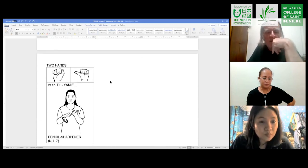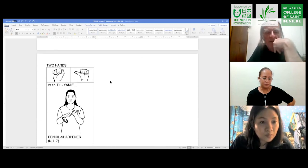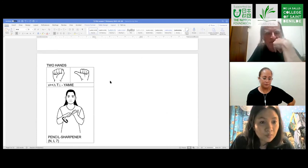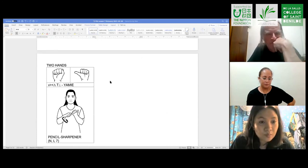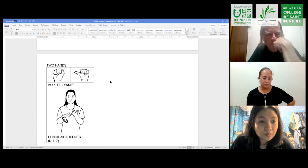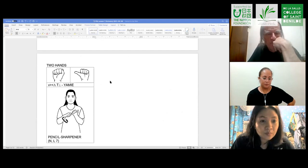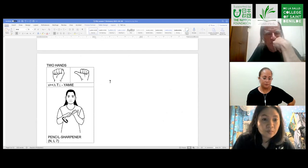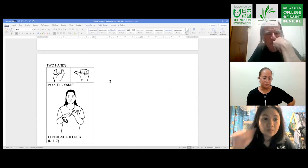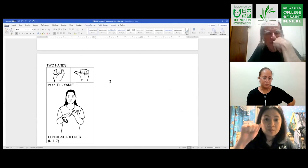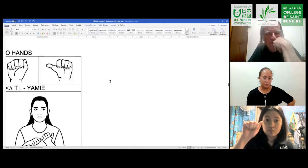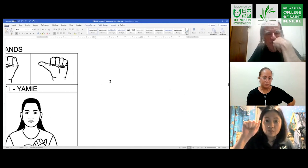Okay, good.